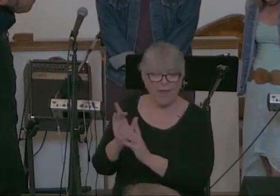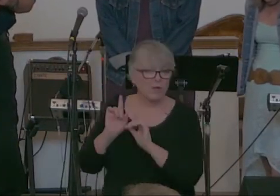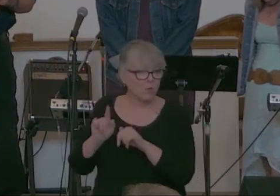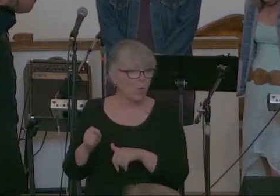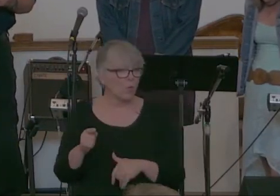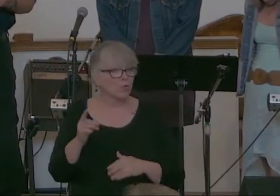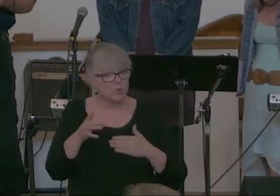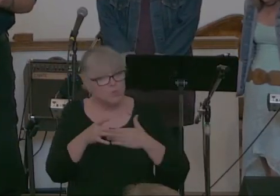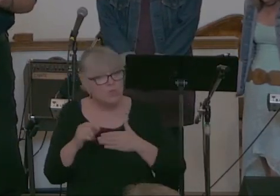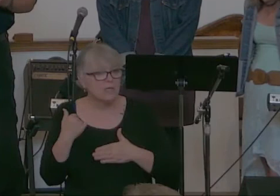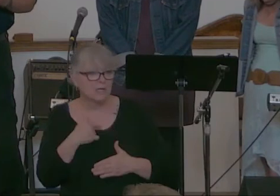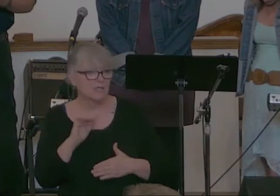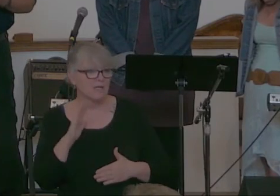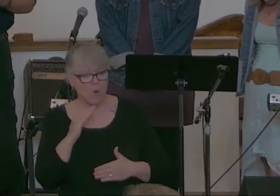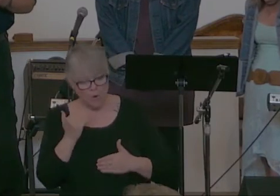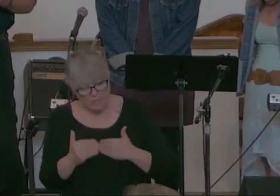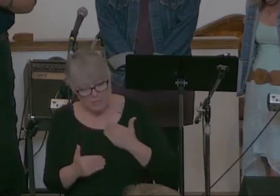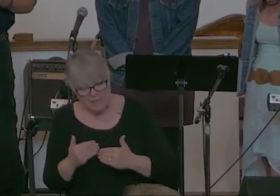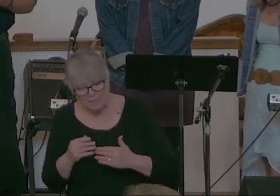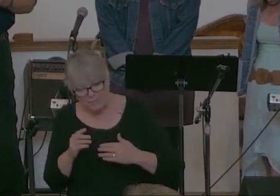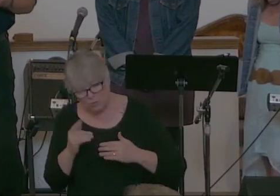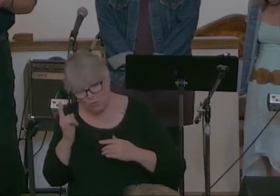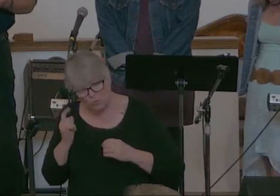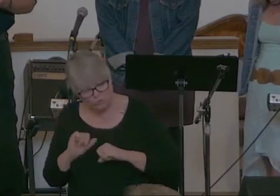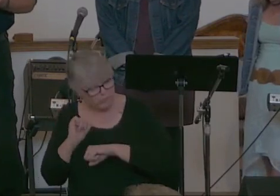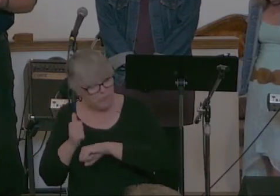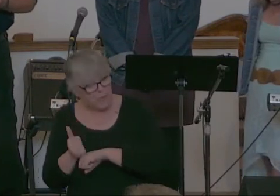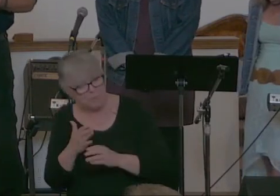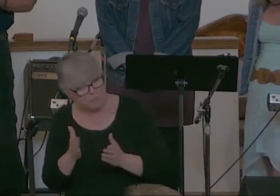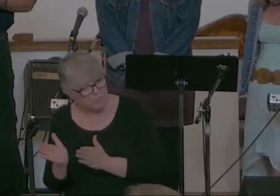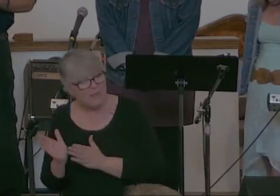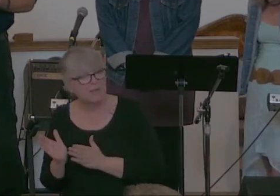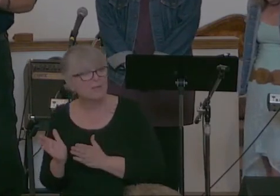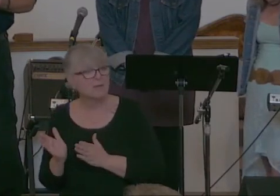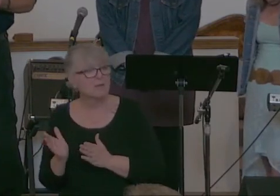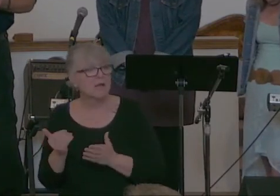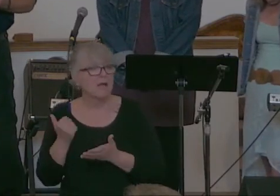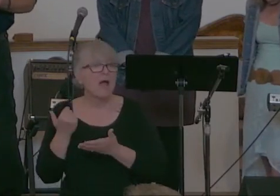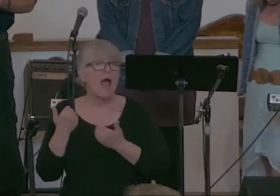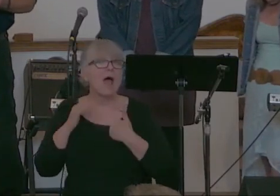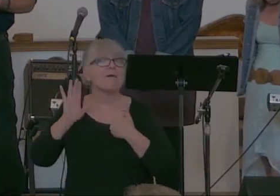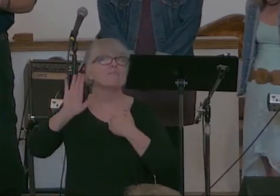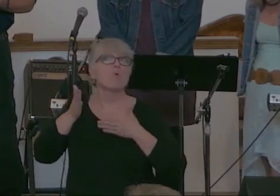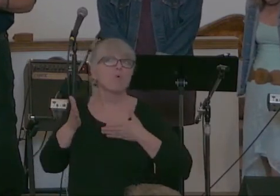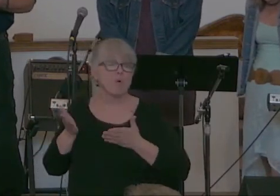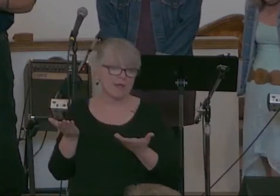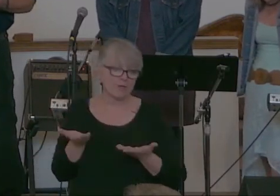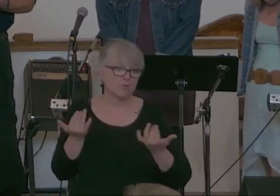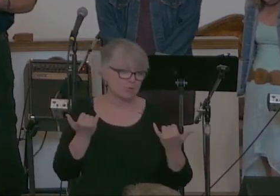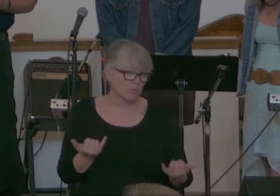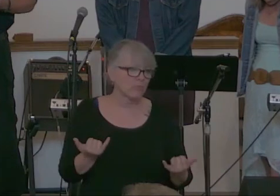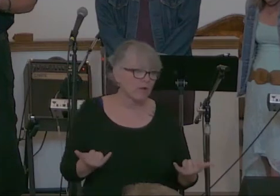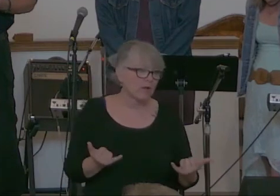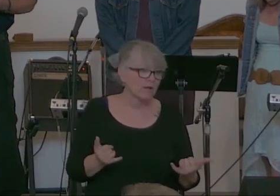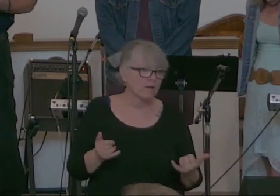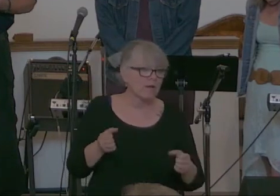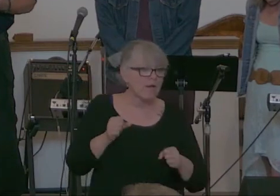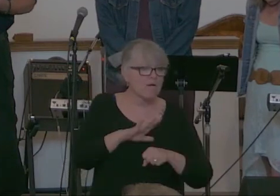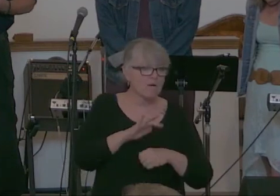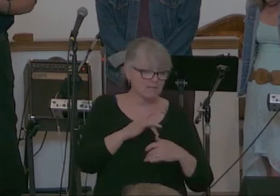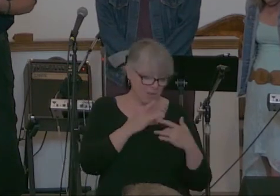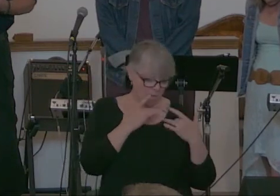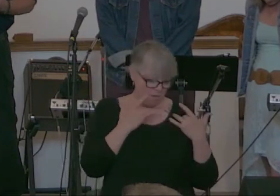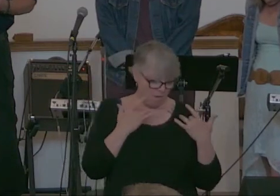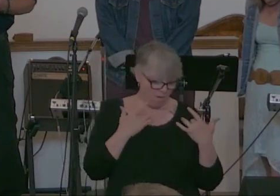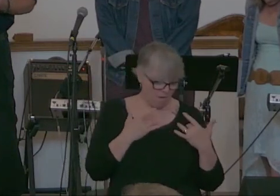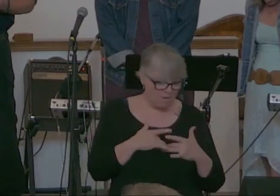our steps, Father. Have your way in this service tonight. Lord, let our hearts be